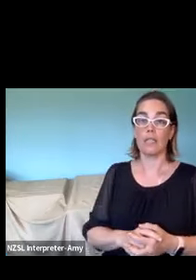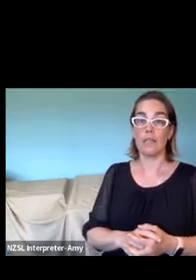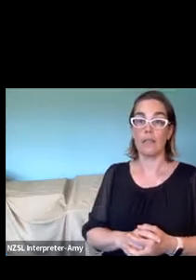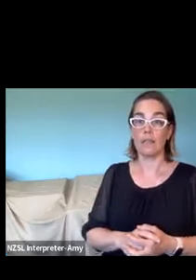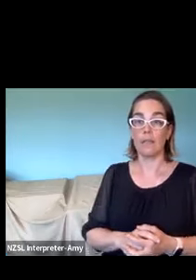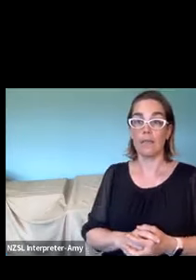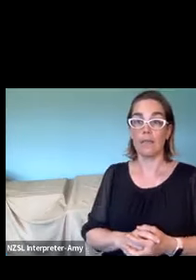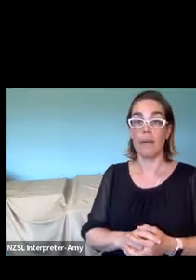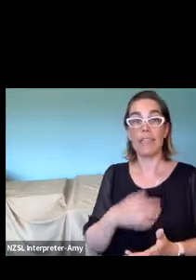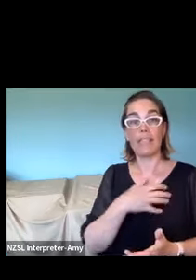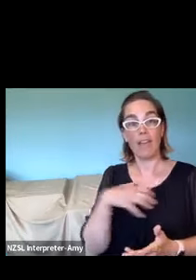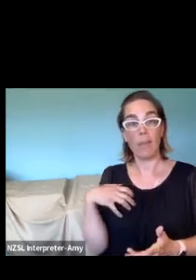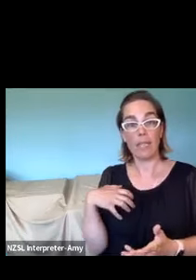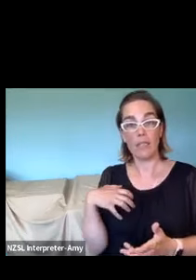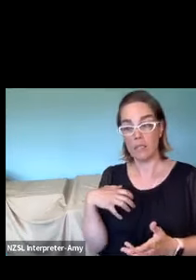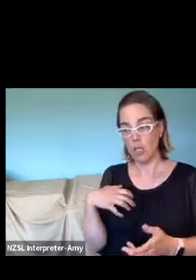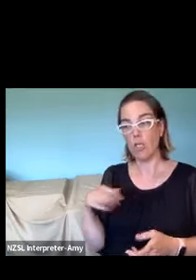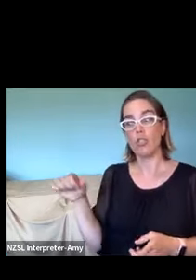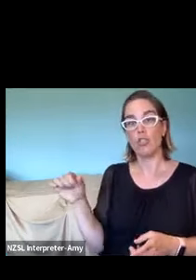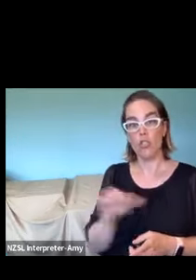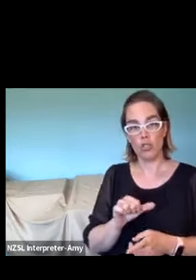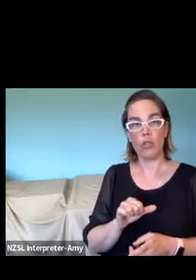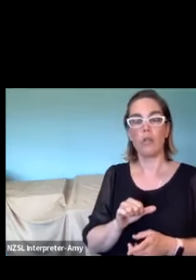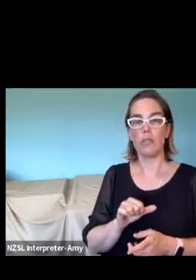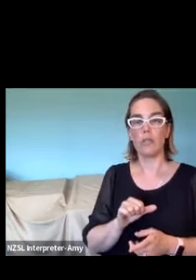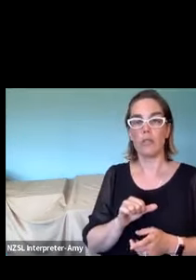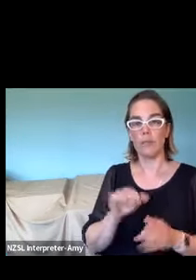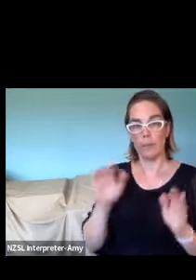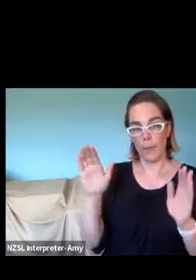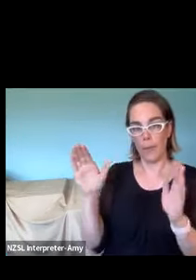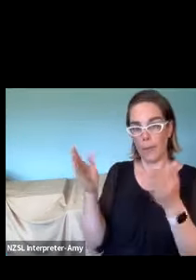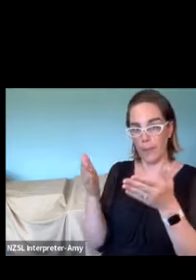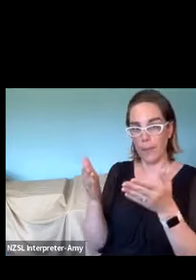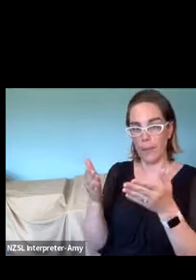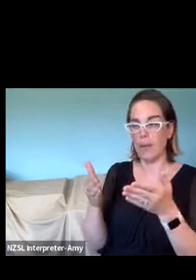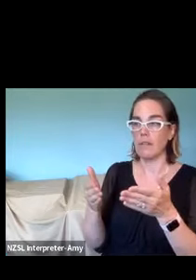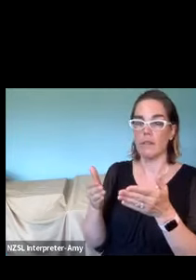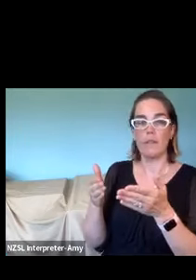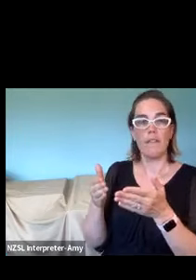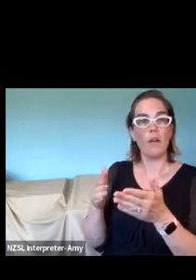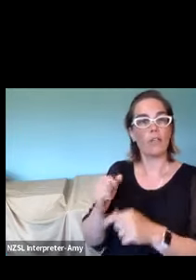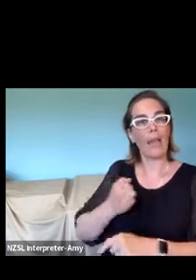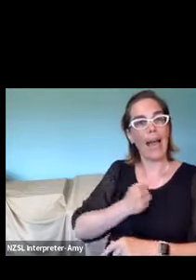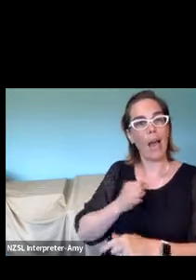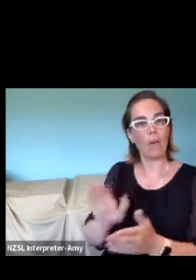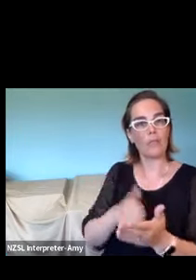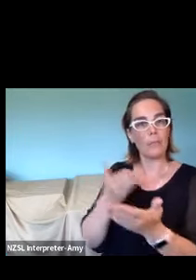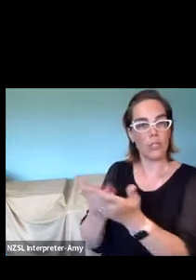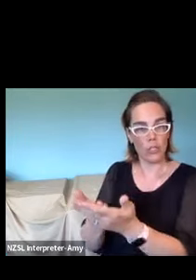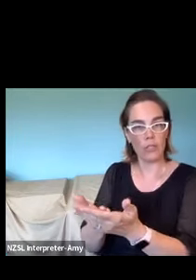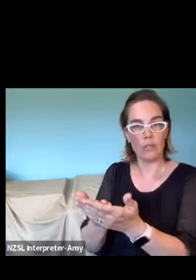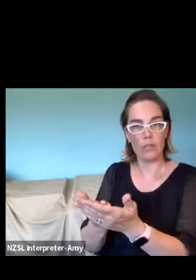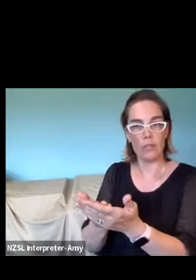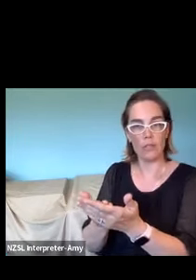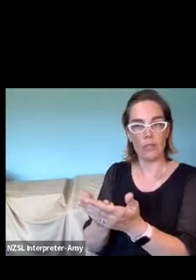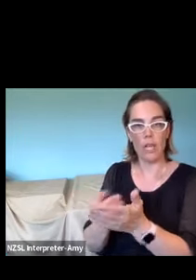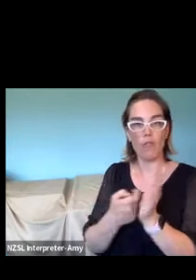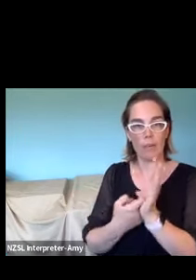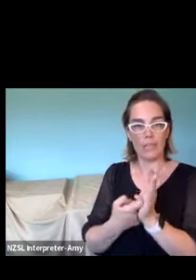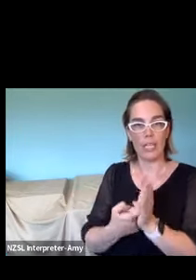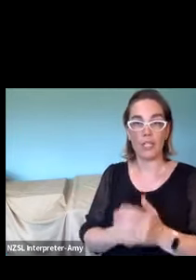steer government members of the committee in particular towards that view. I'm now open to taking questions,